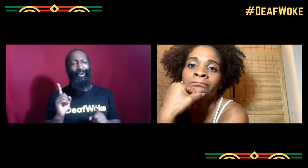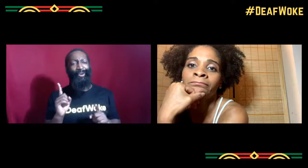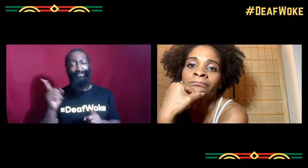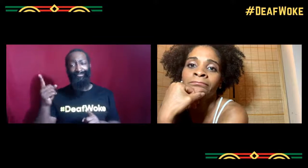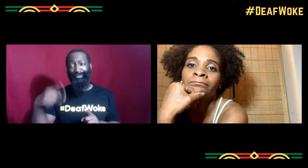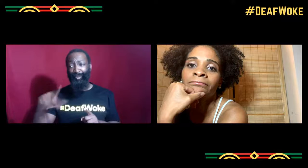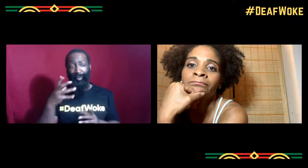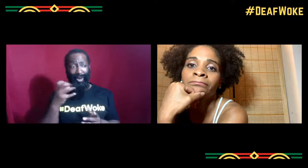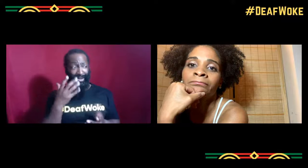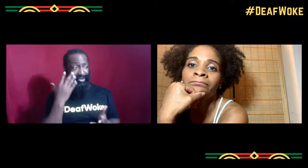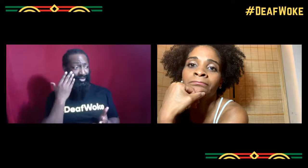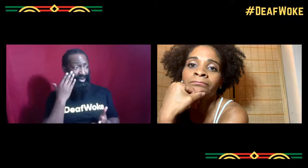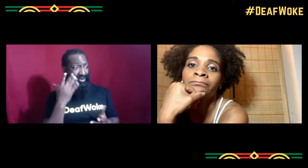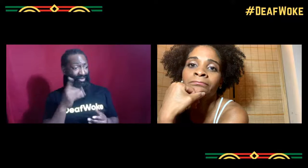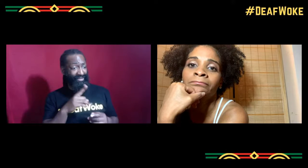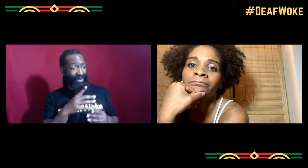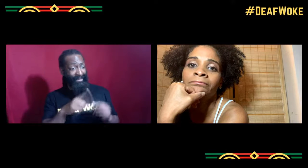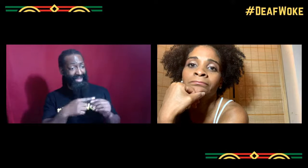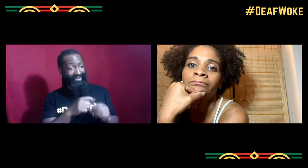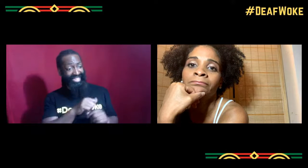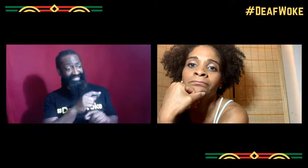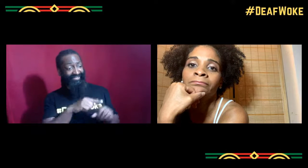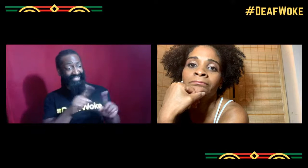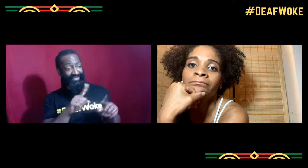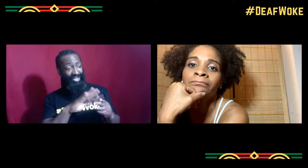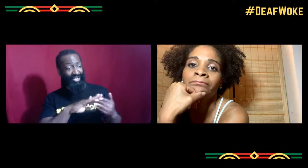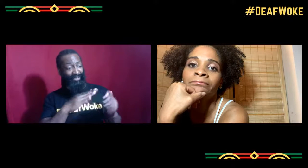you know, I've always said,